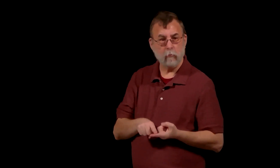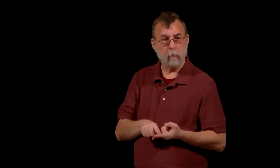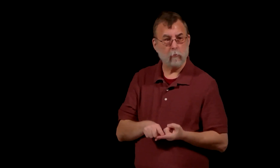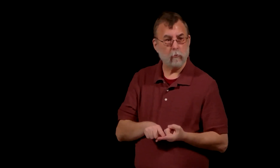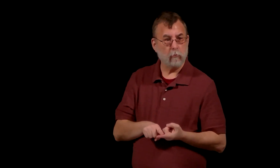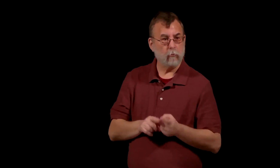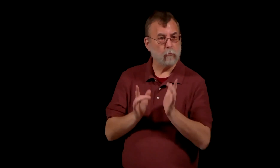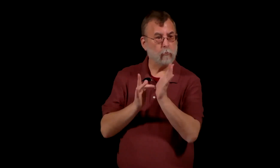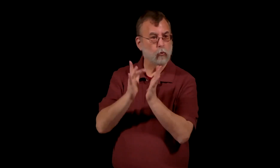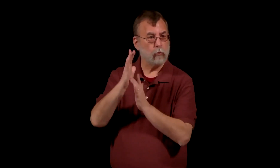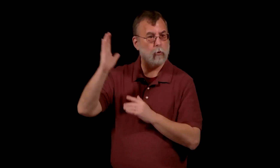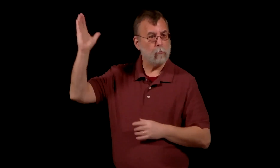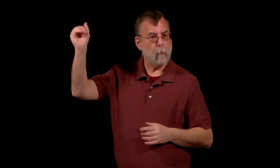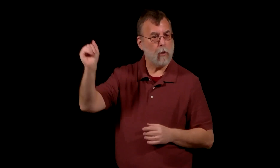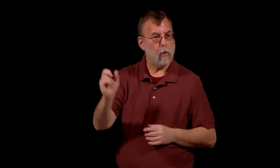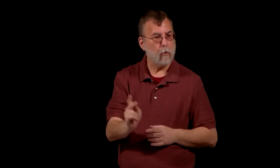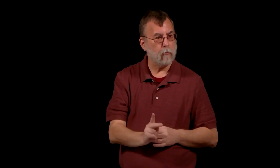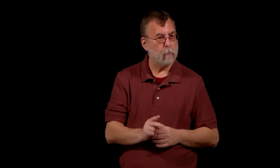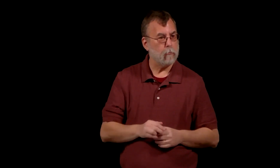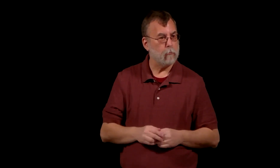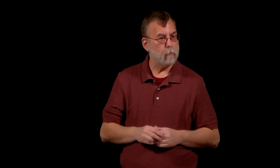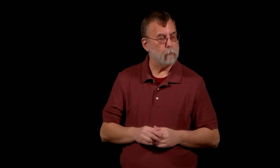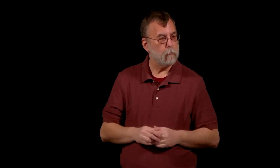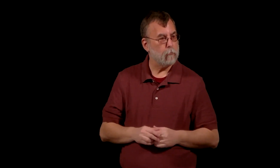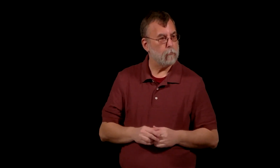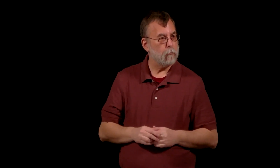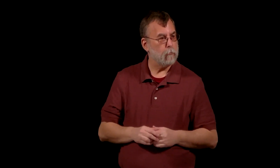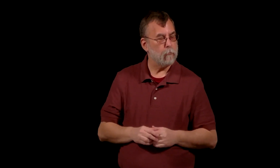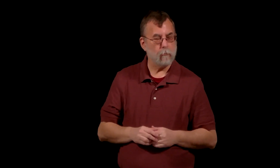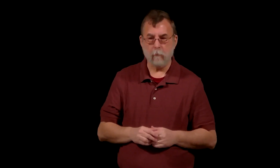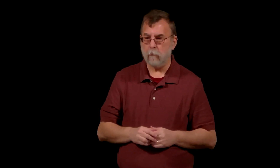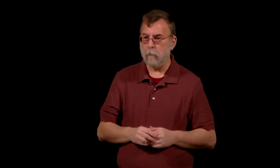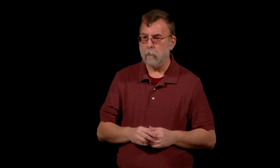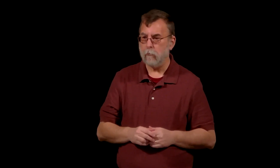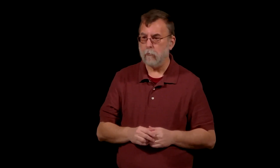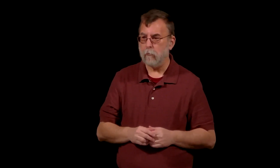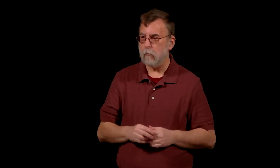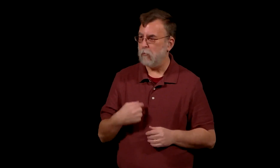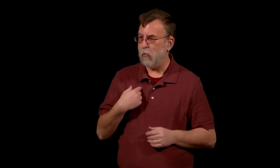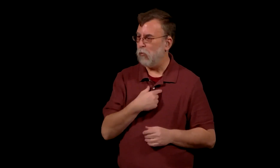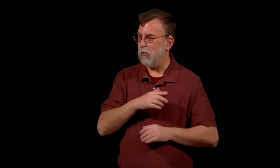Until when? Jesus comes back to us.